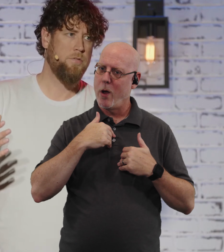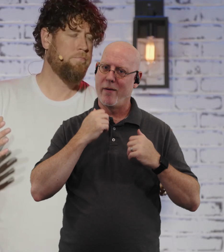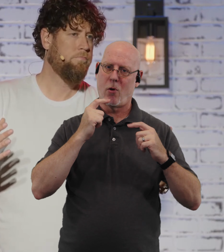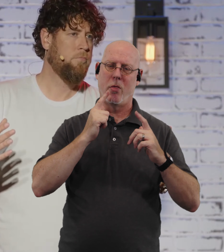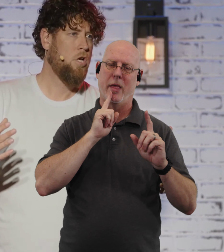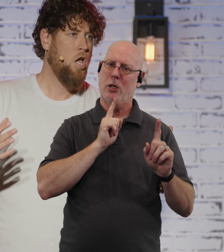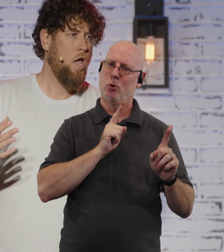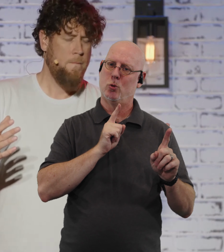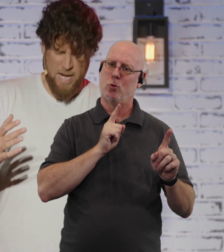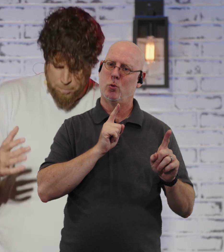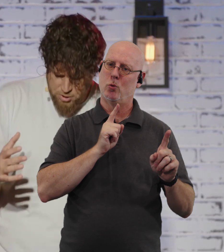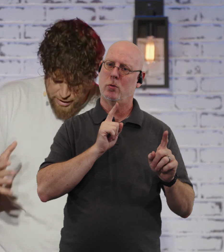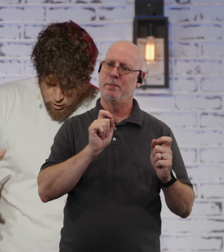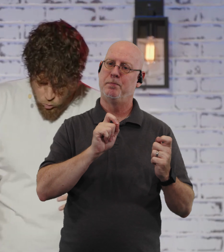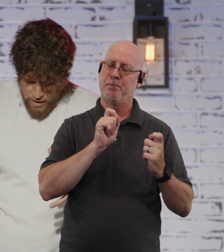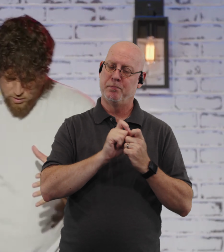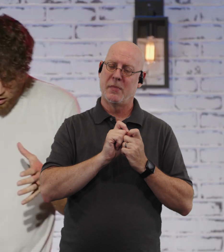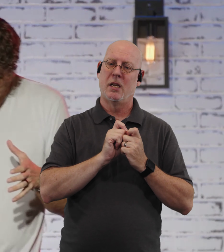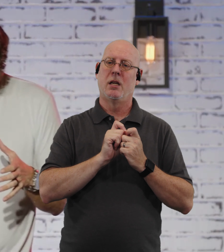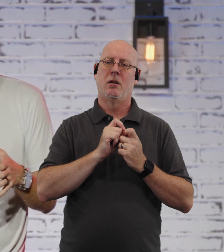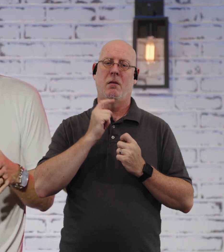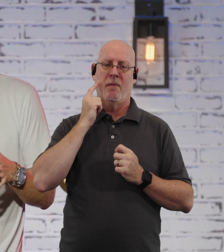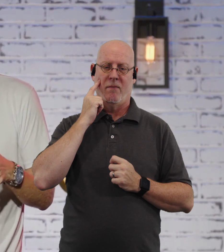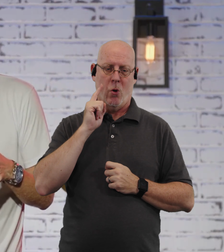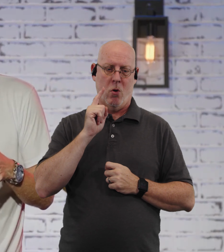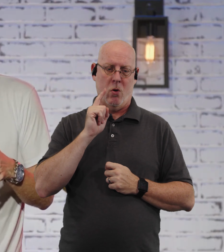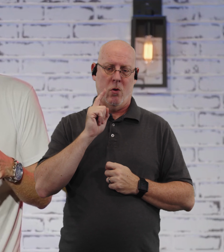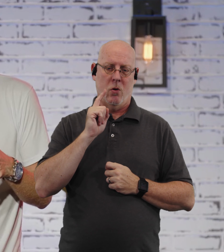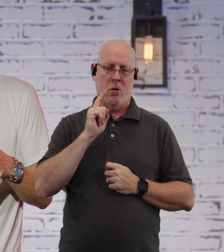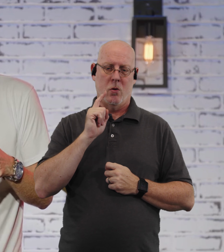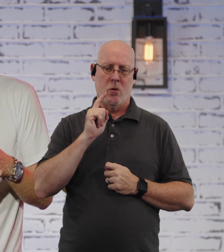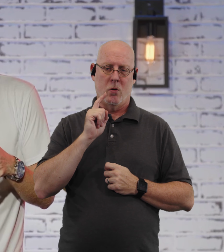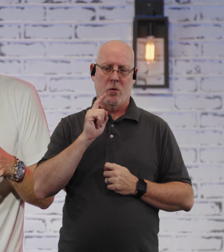answers. And in particular, when it comes to